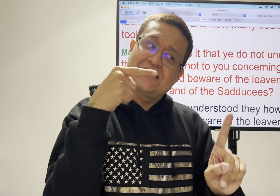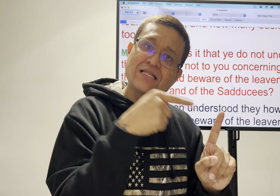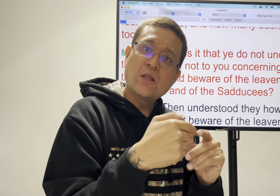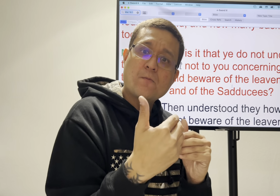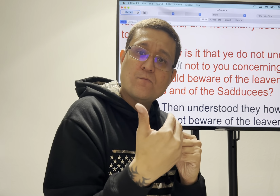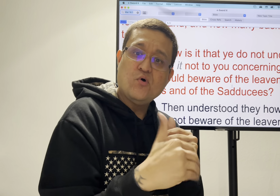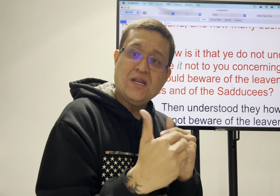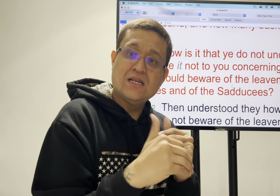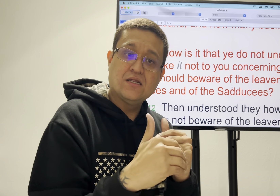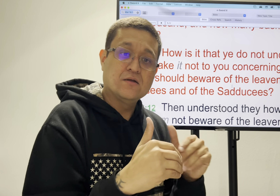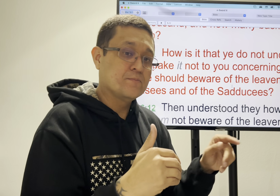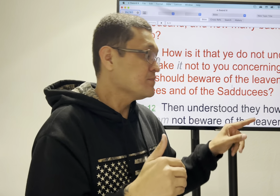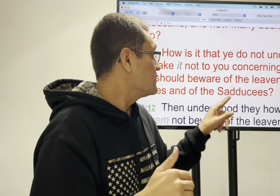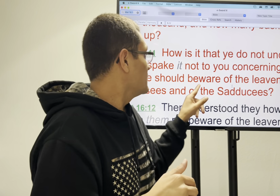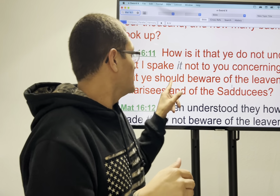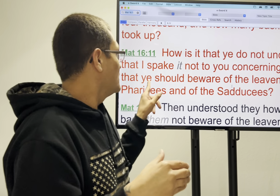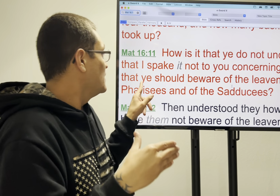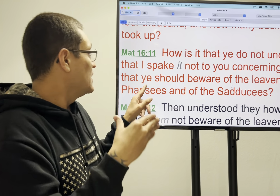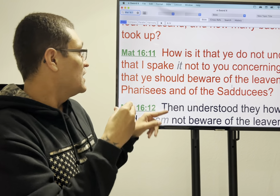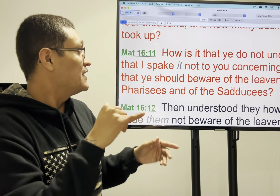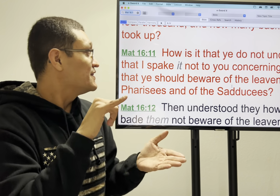Jesus just done this miracle of feeding these thousands of people.